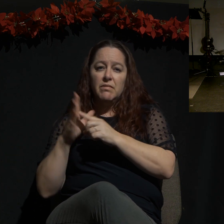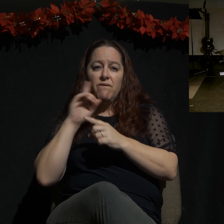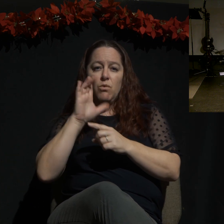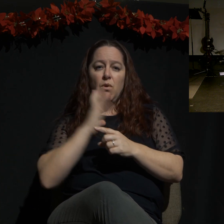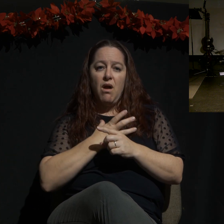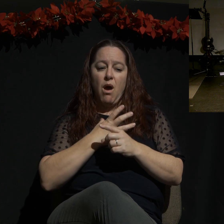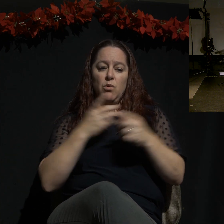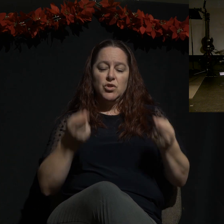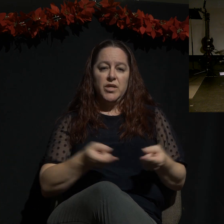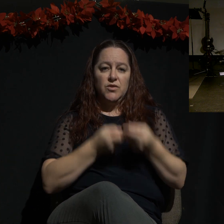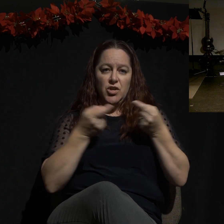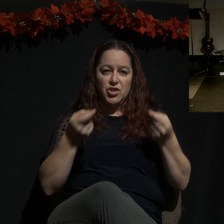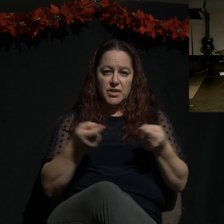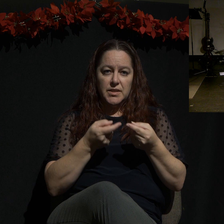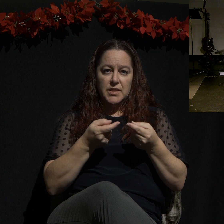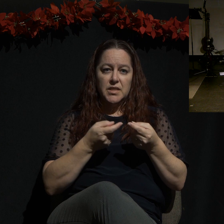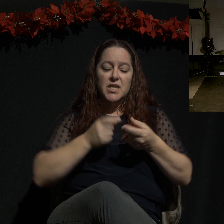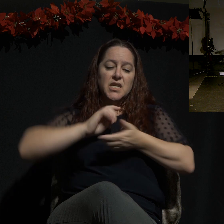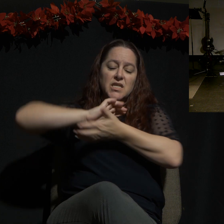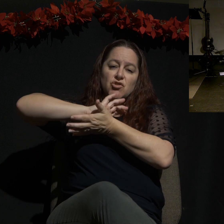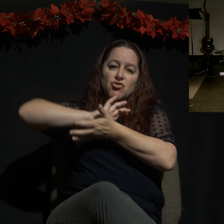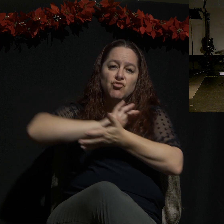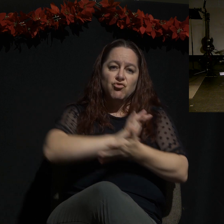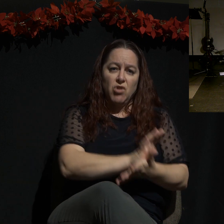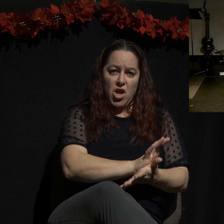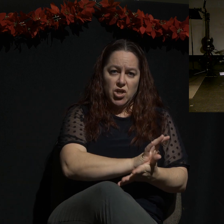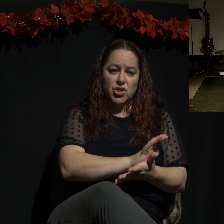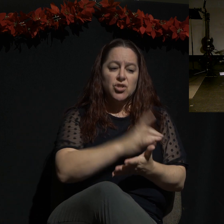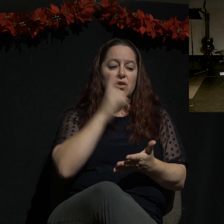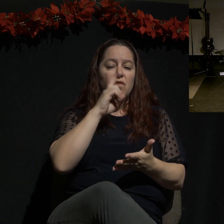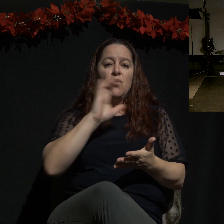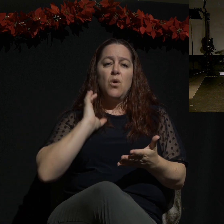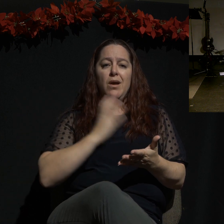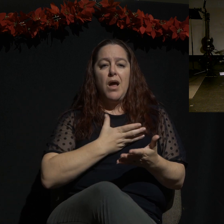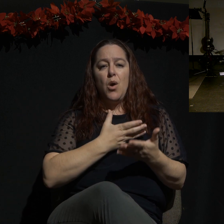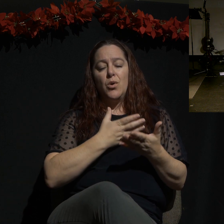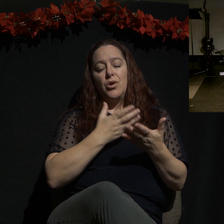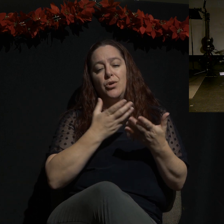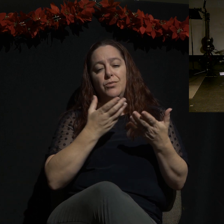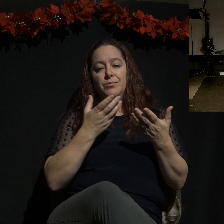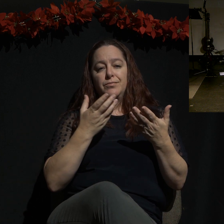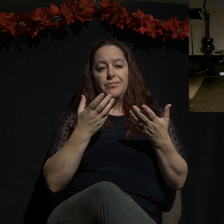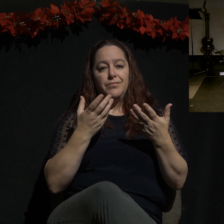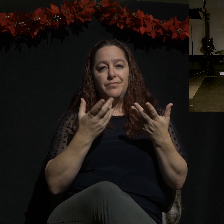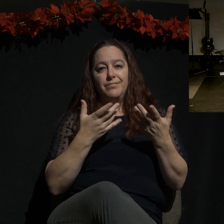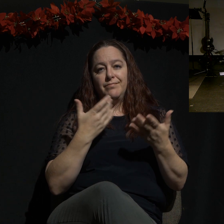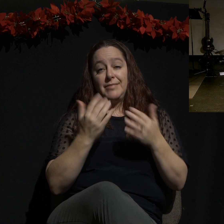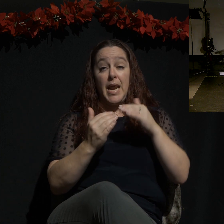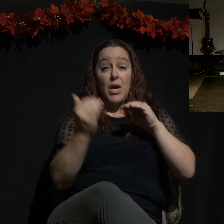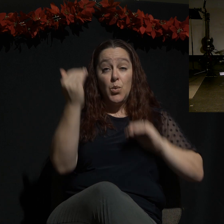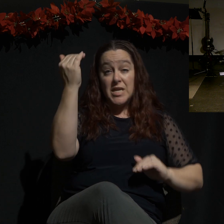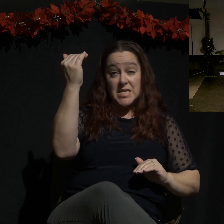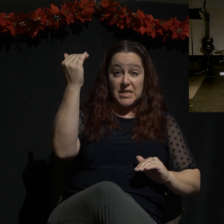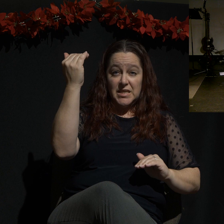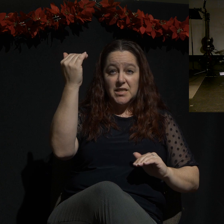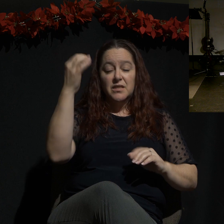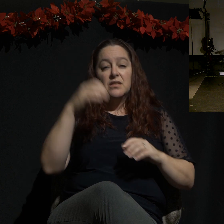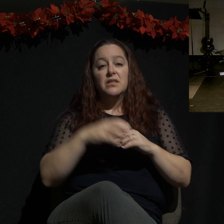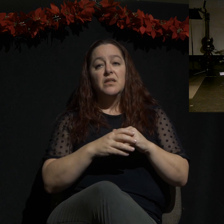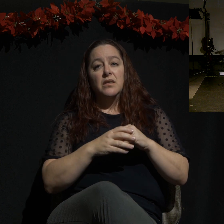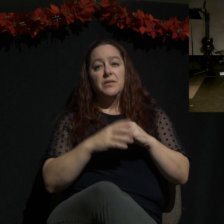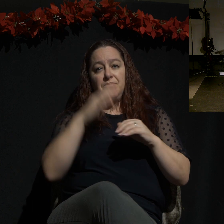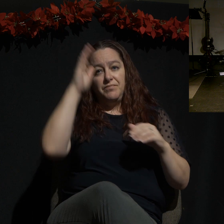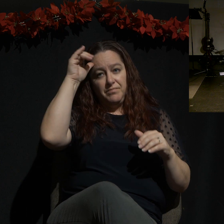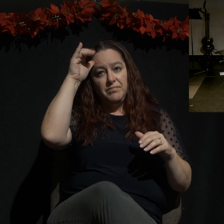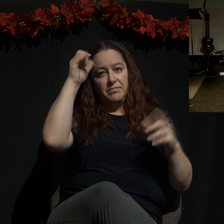transgressions. He was crushed for our iniquities. Upon him was a chastisement